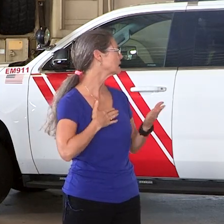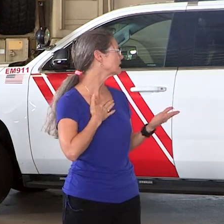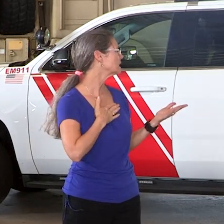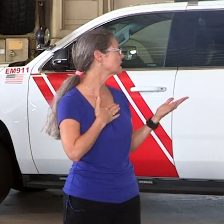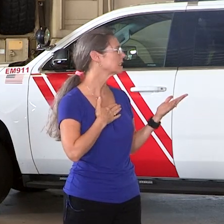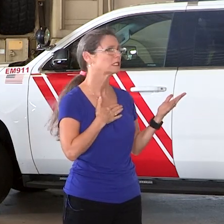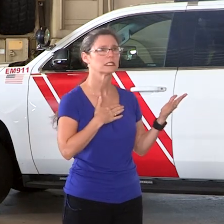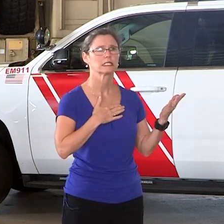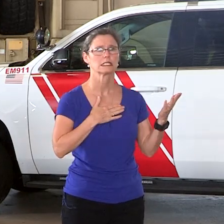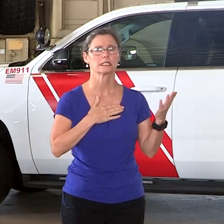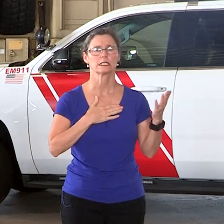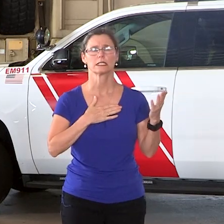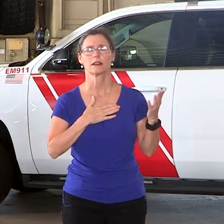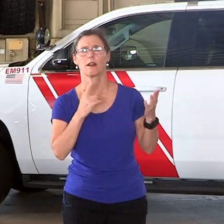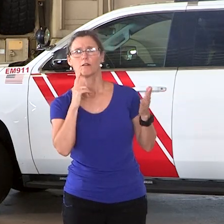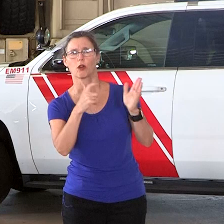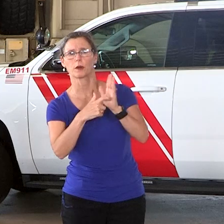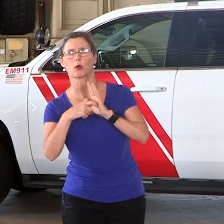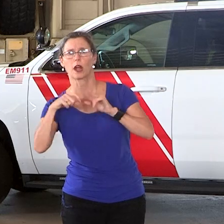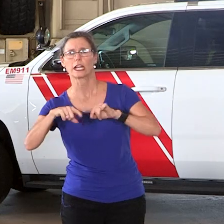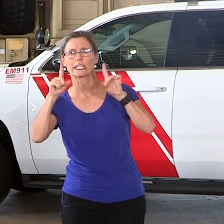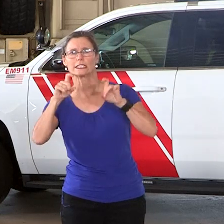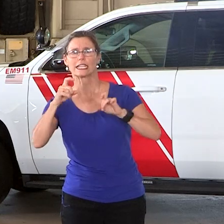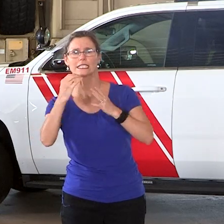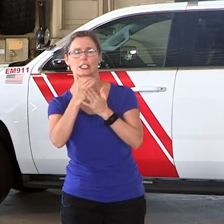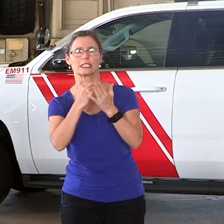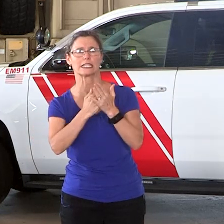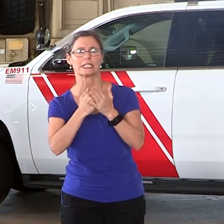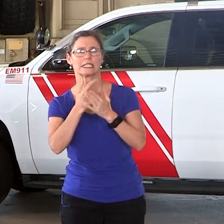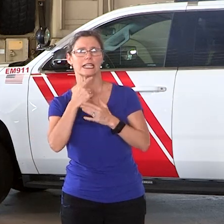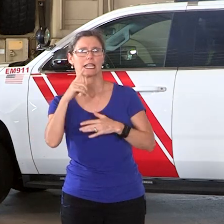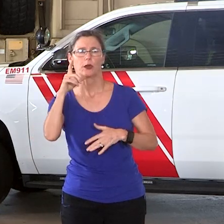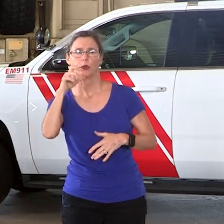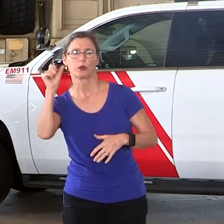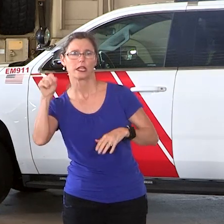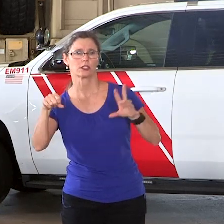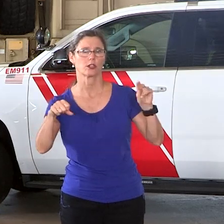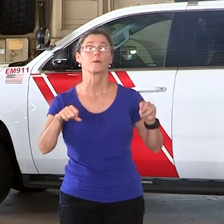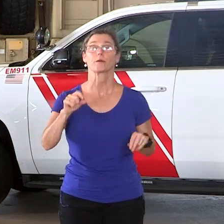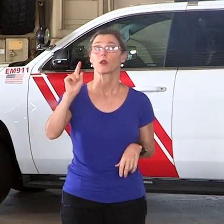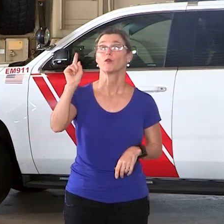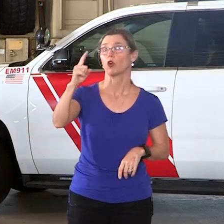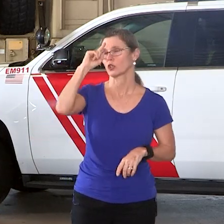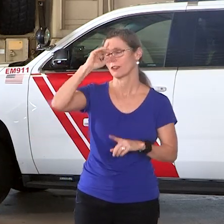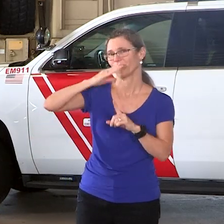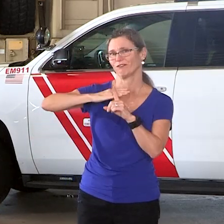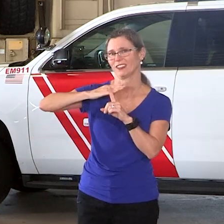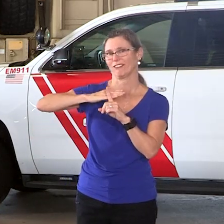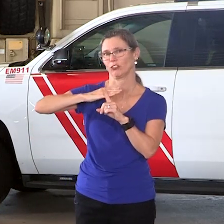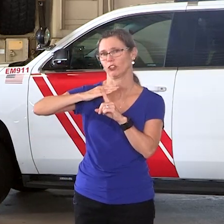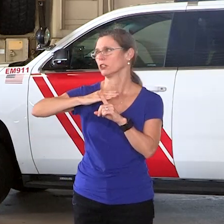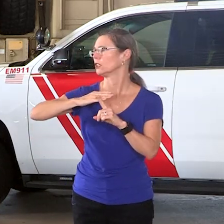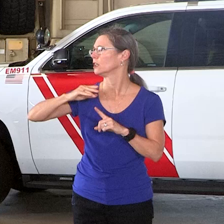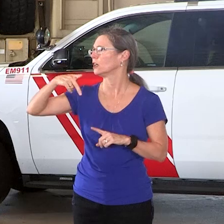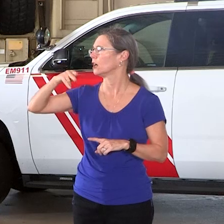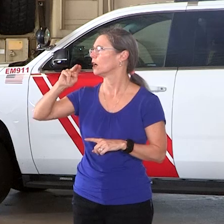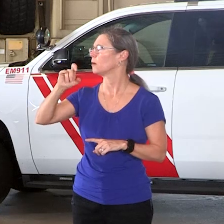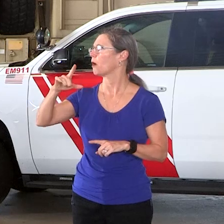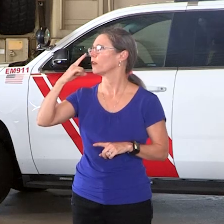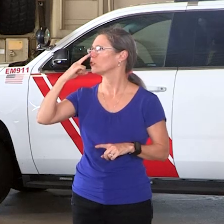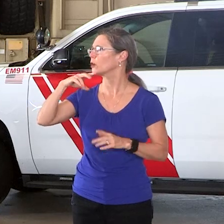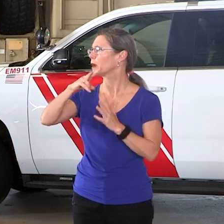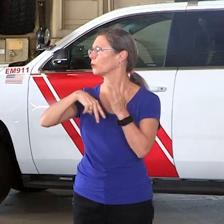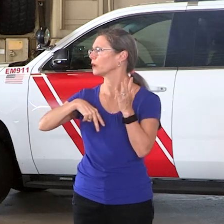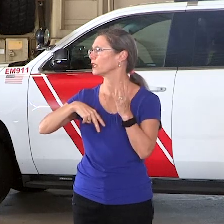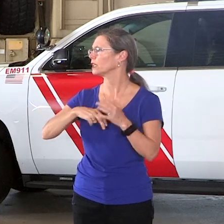The list of the requirements for the testing. It starts with having a fever. Paul, if you could just come up and read